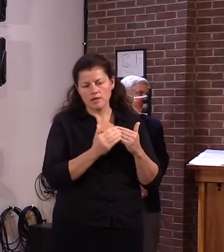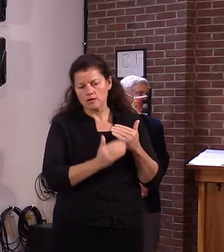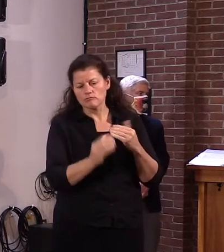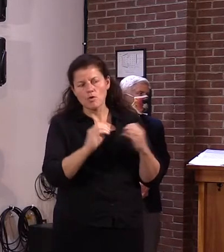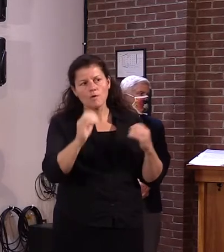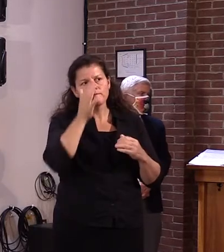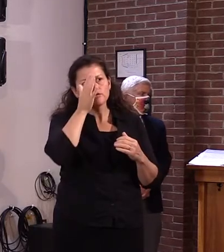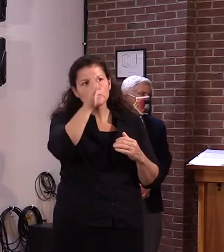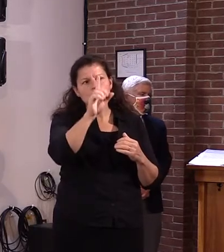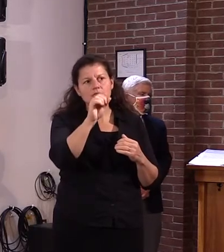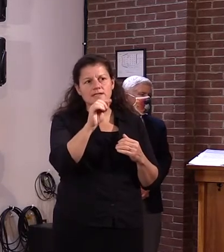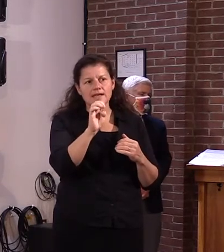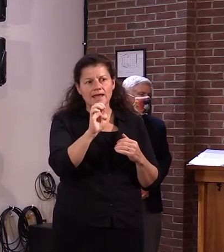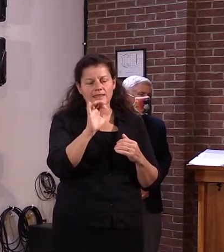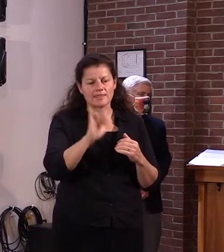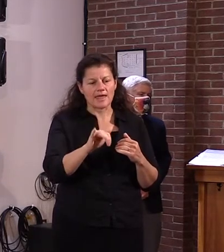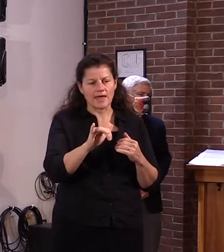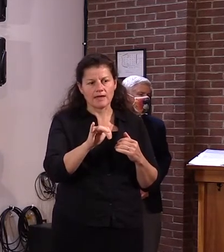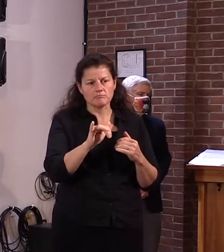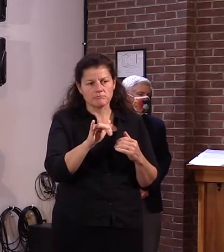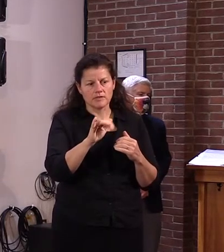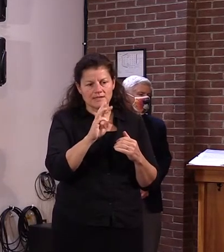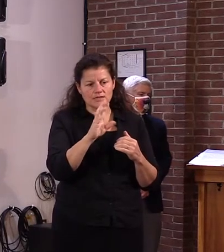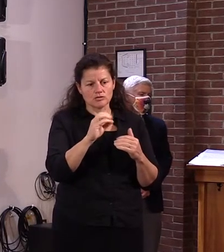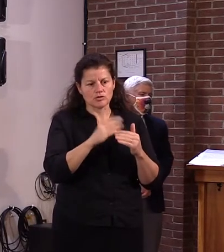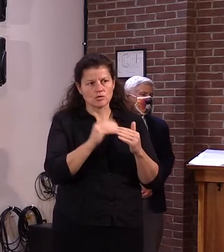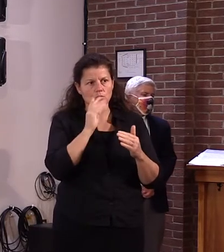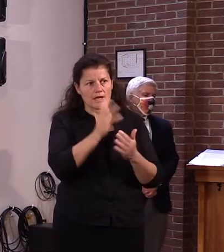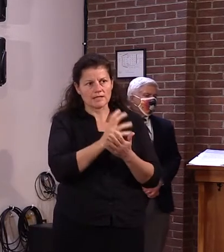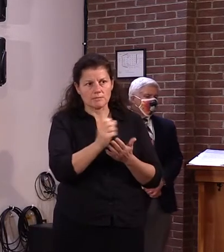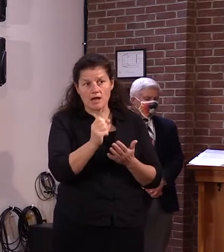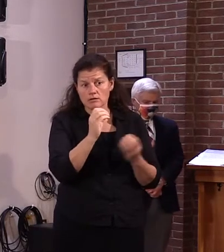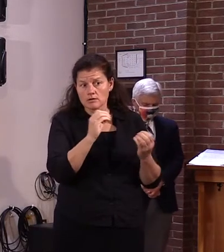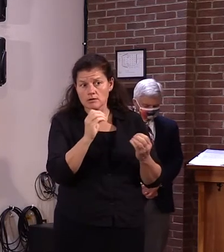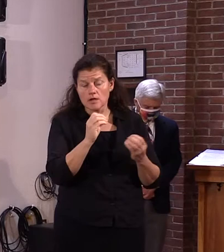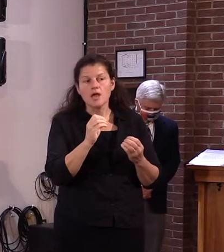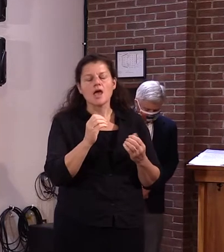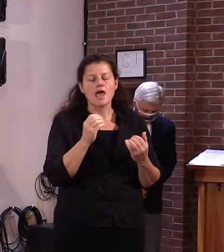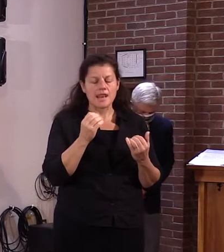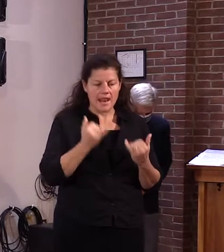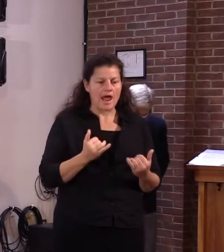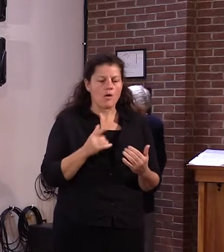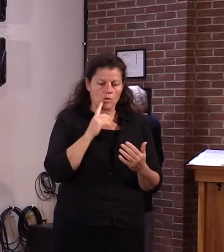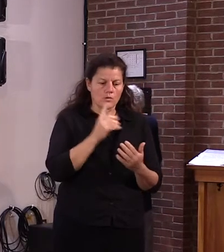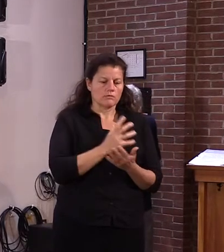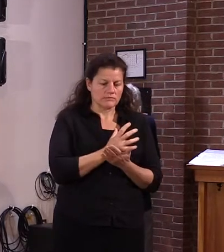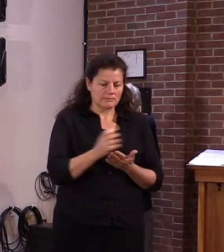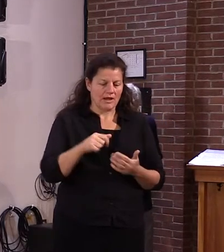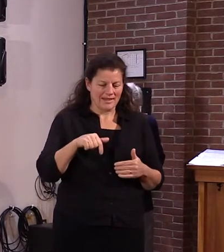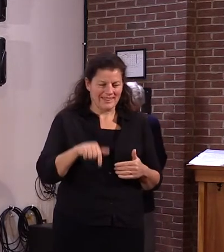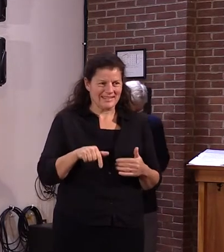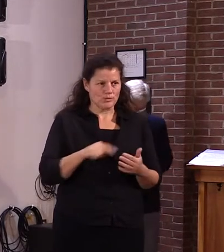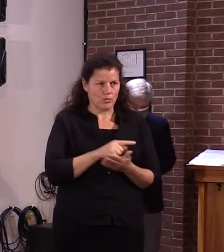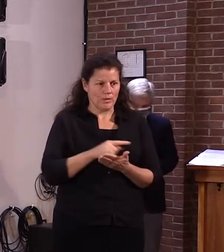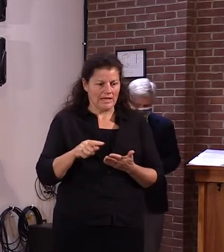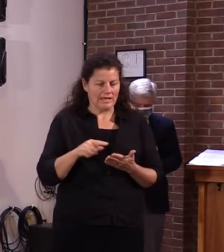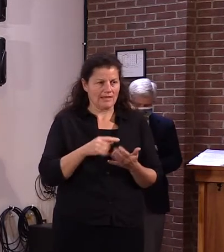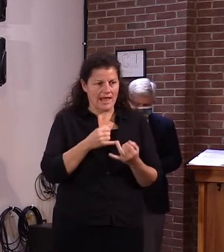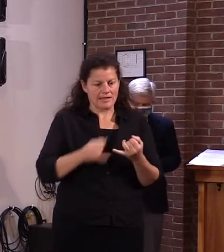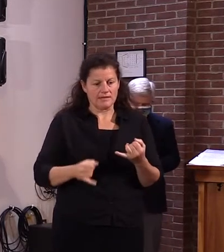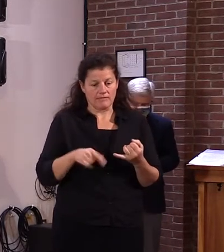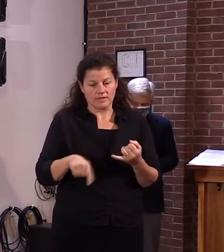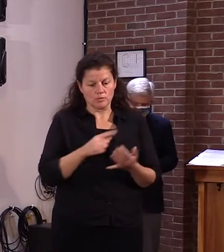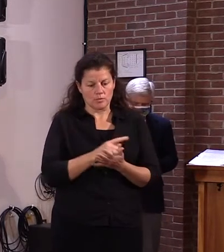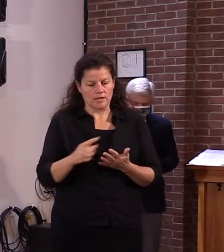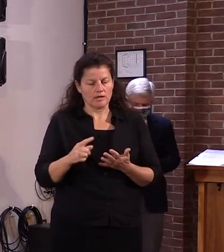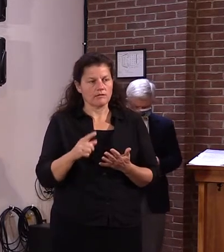be expiring, and that is the ending of this week. And I believe there are a couple